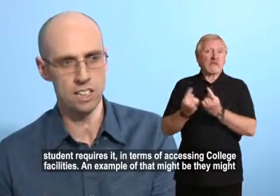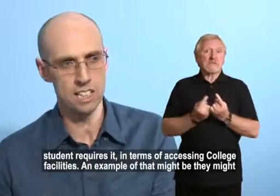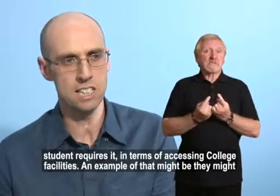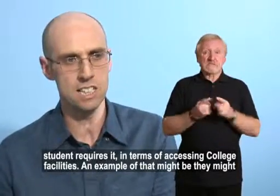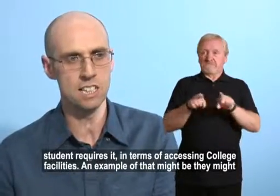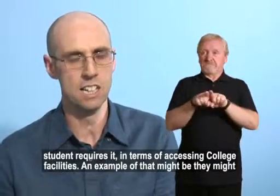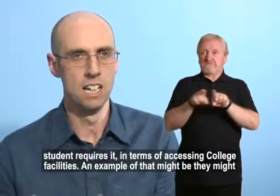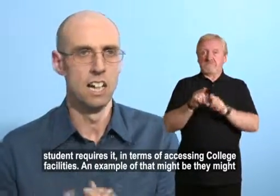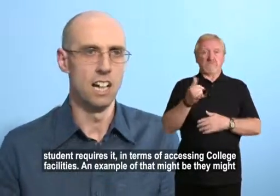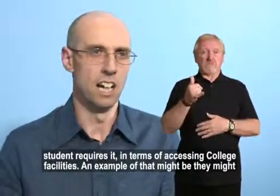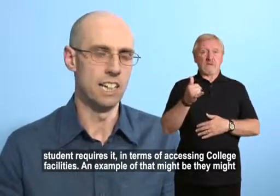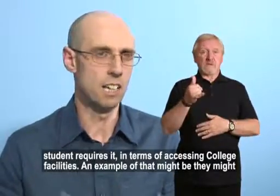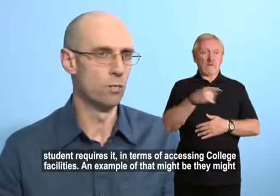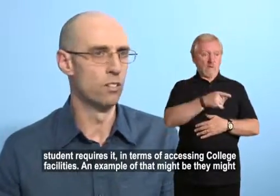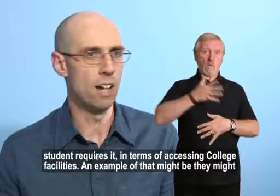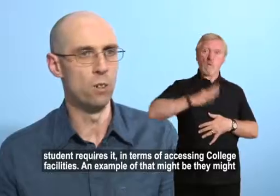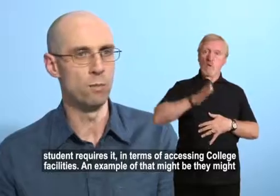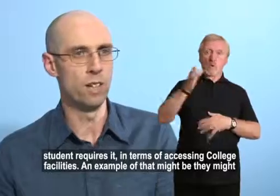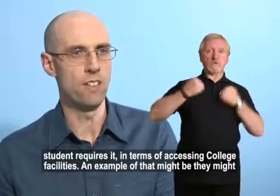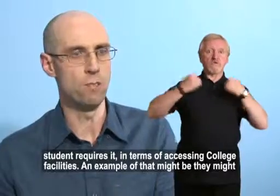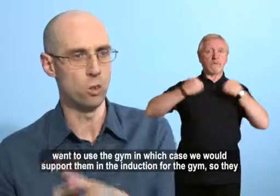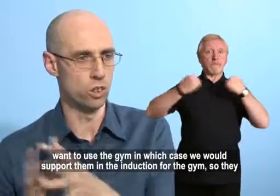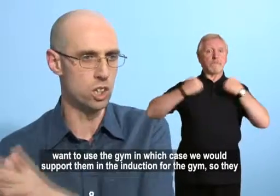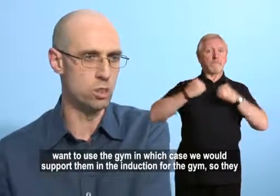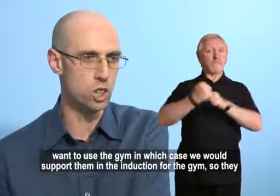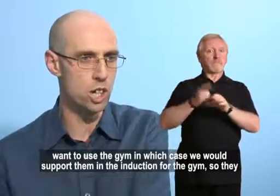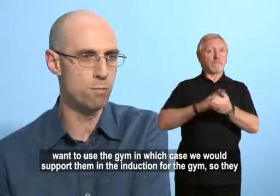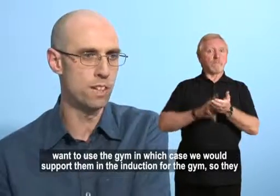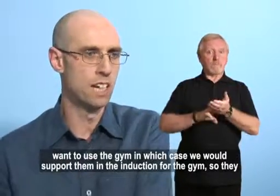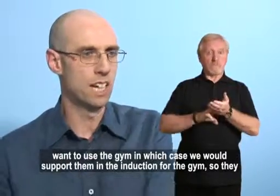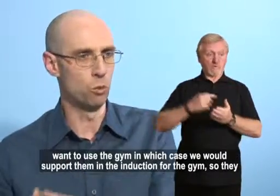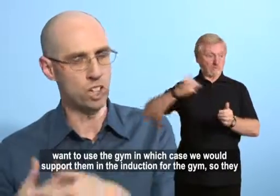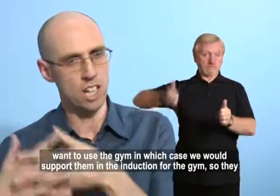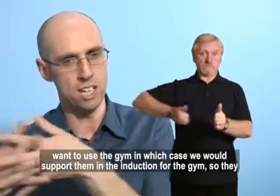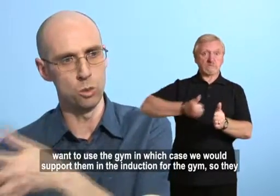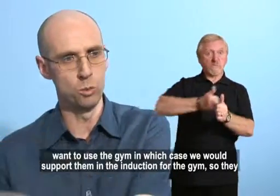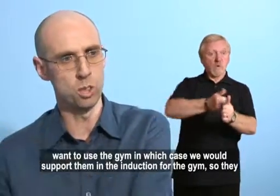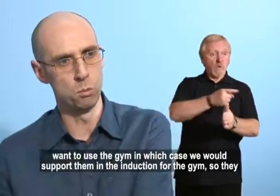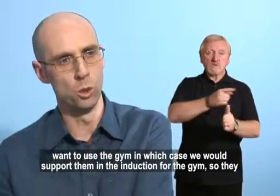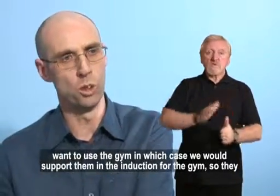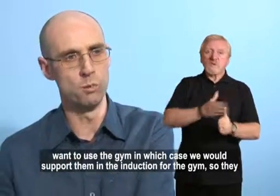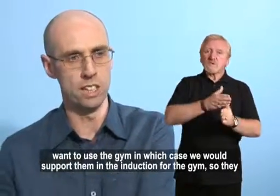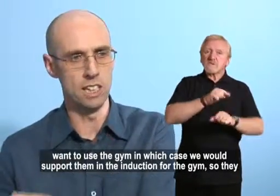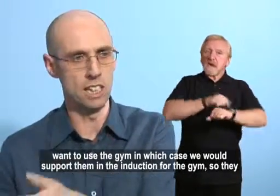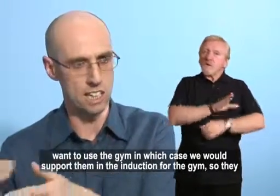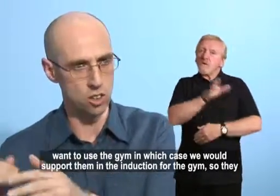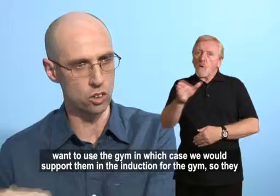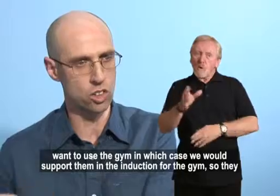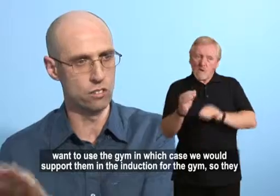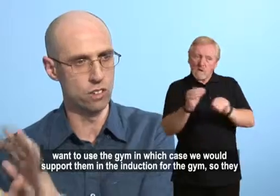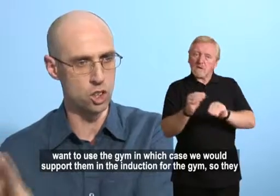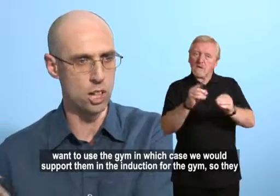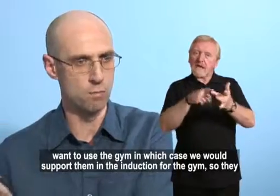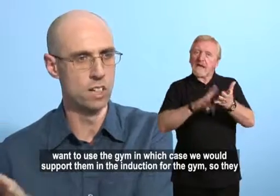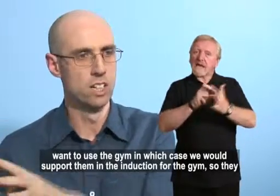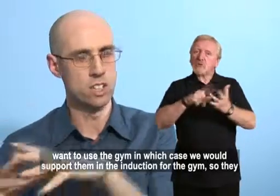college facilities. An example of that might be they might want to use the gym, in which case we would support them in the